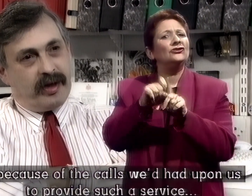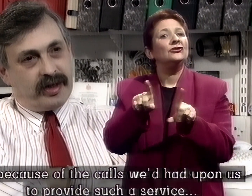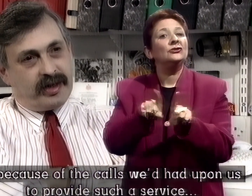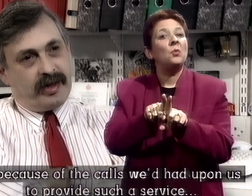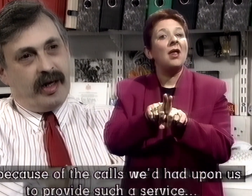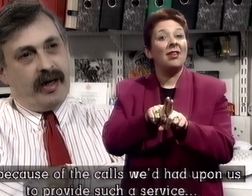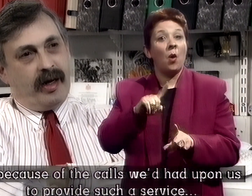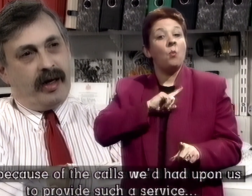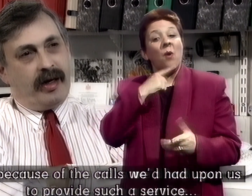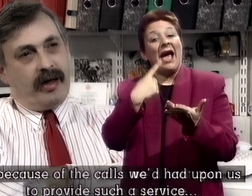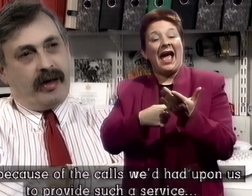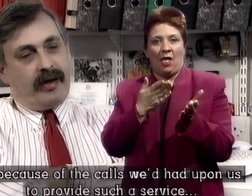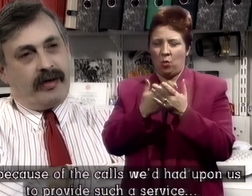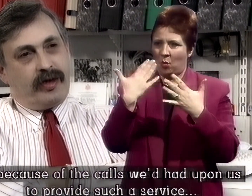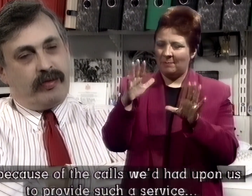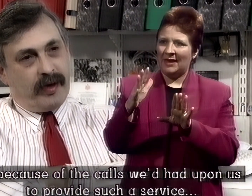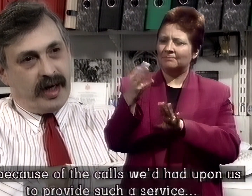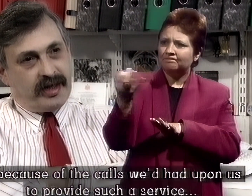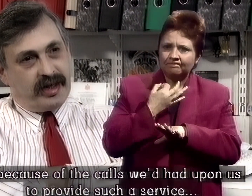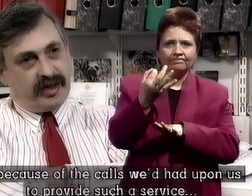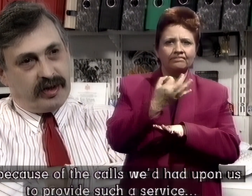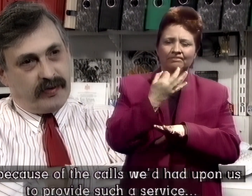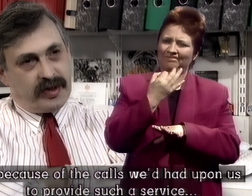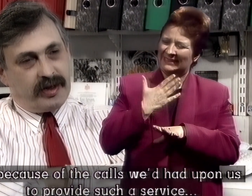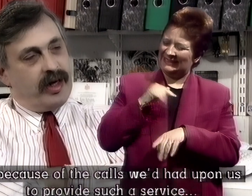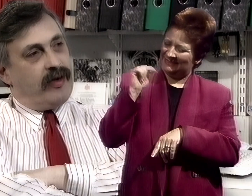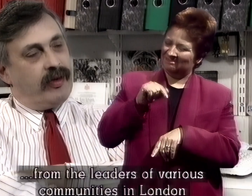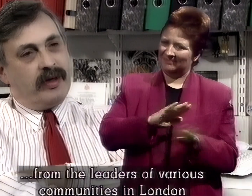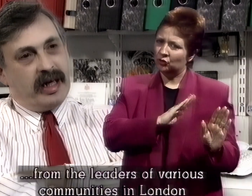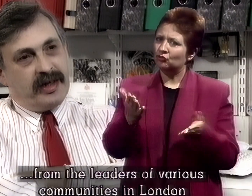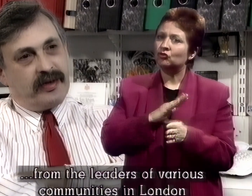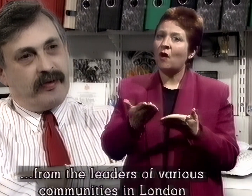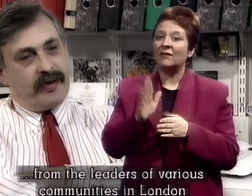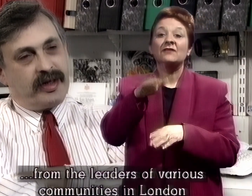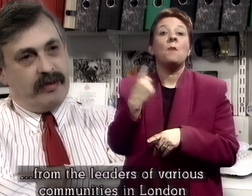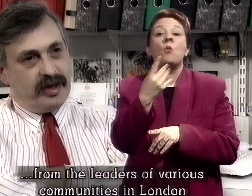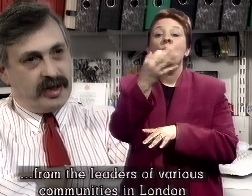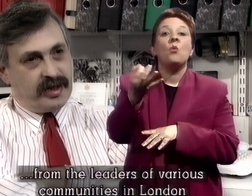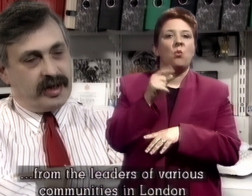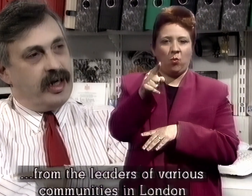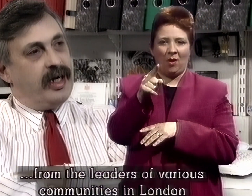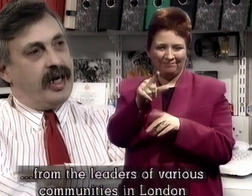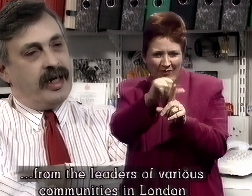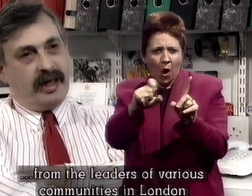us to provide such a service from the leaders of the various communities in